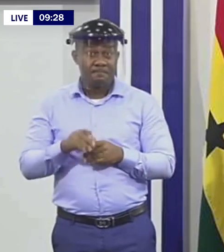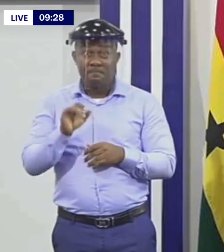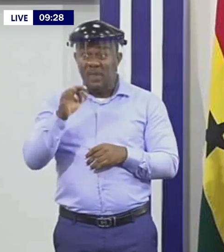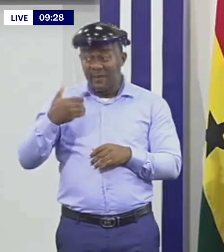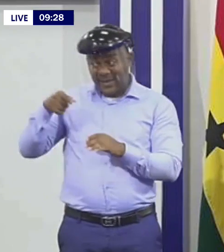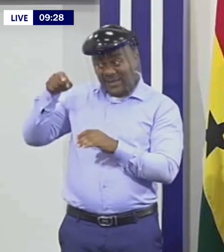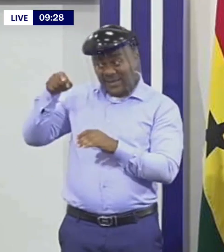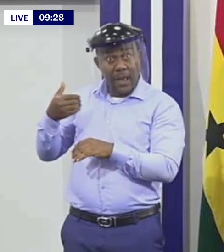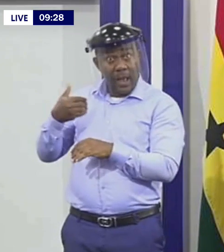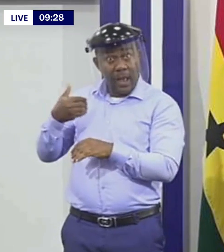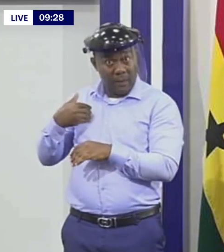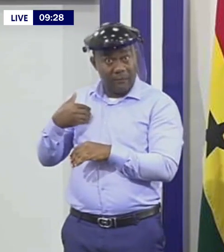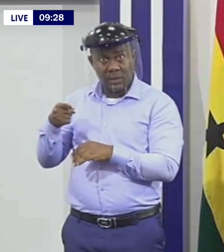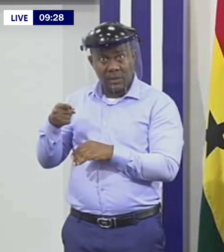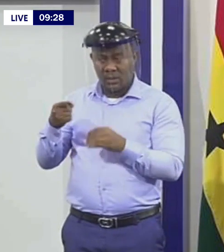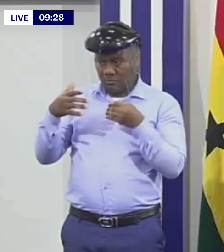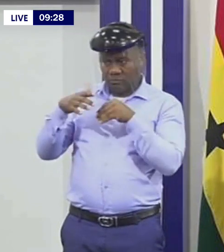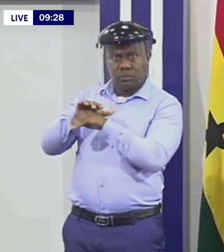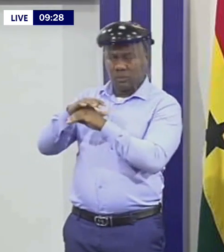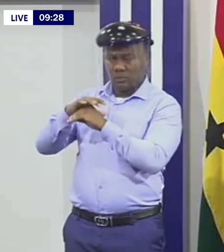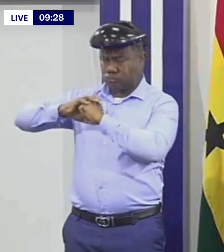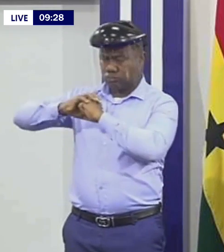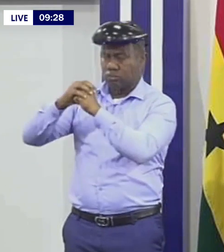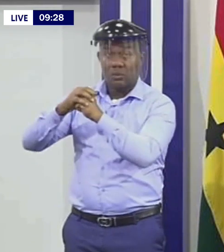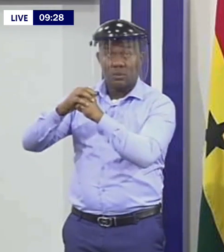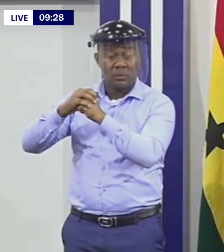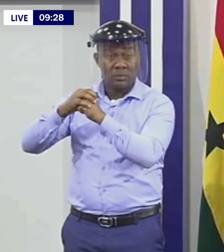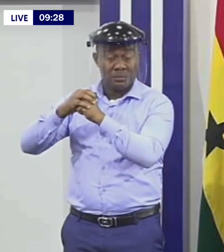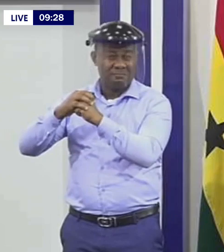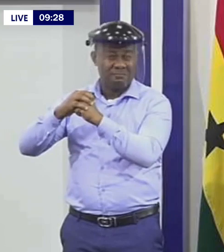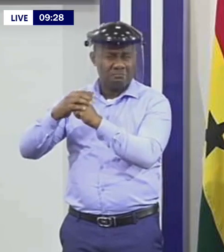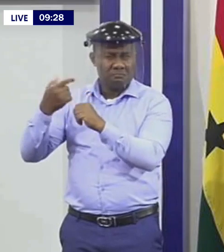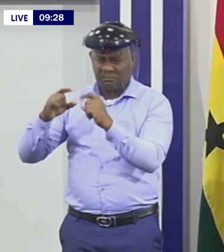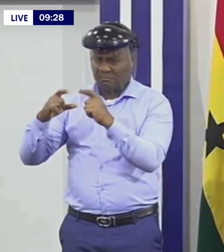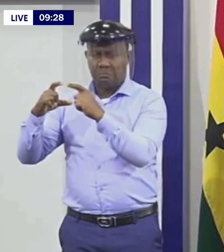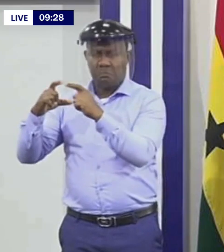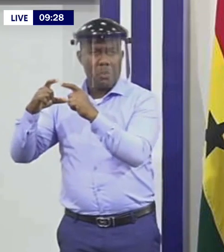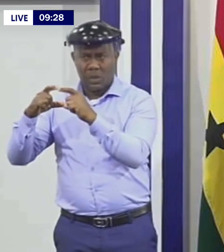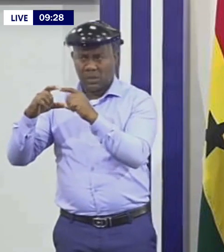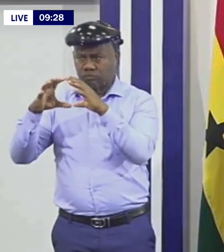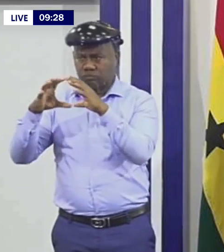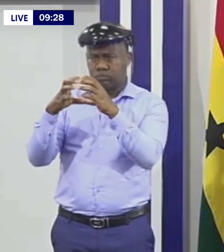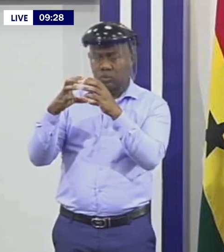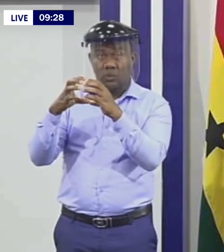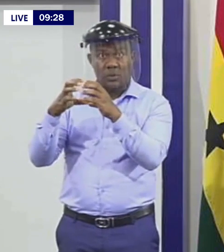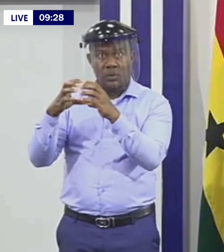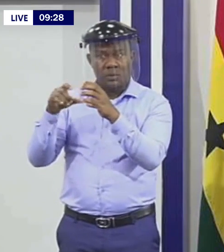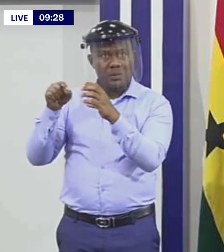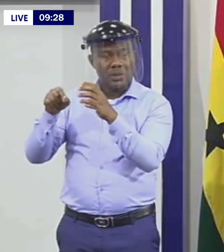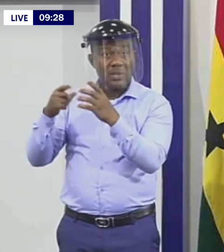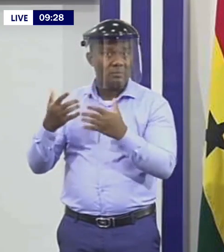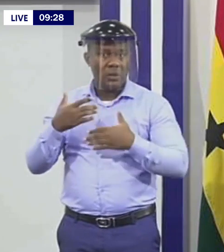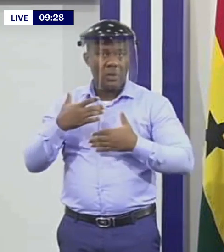likelihood the germ can enter it and cause destruction. And the organs and tissues within the body that have this include the